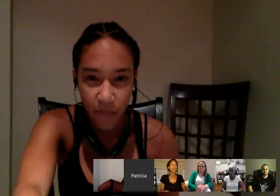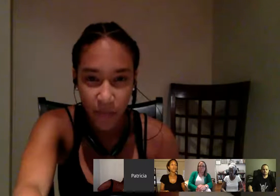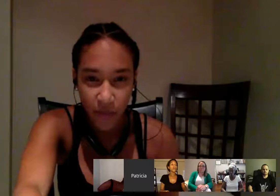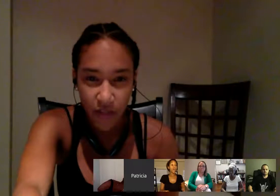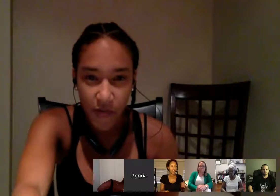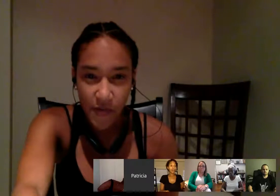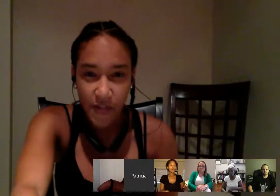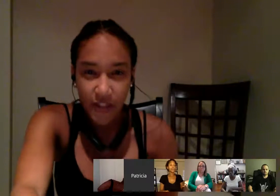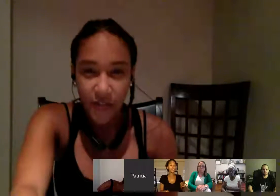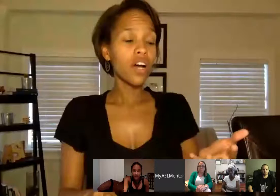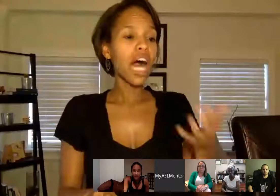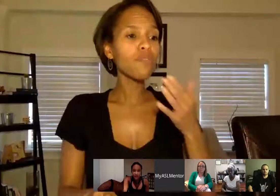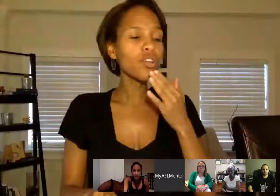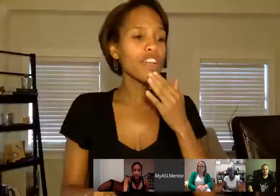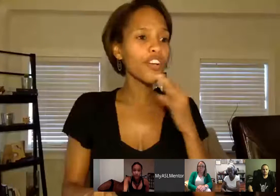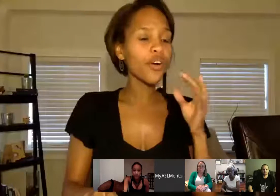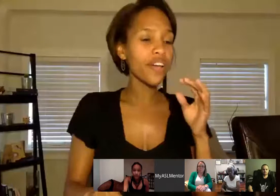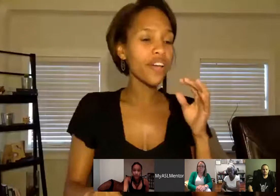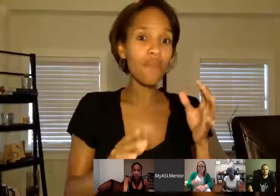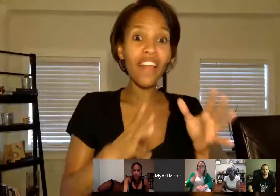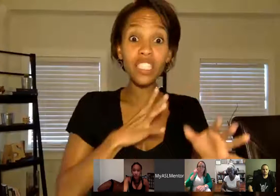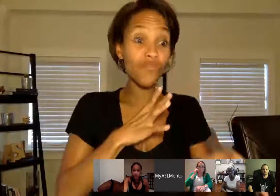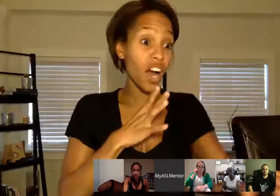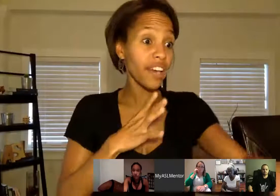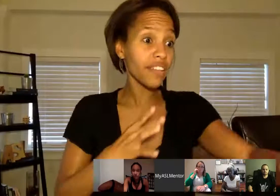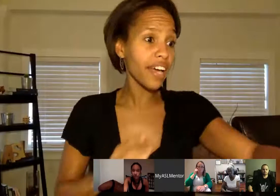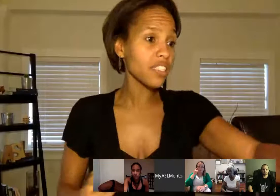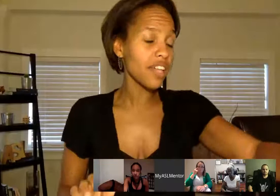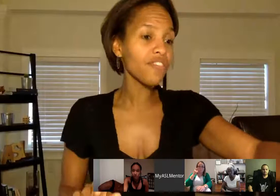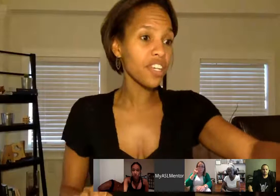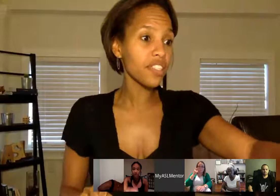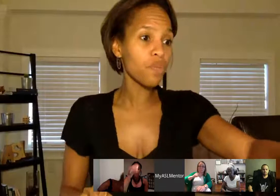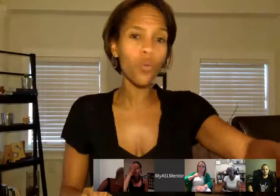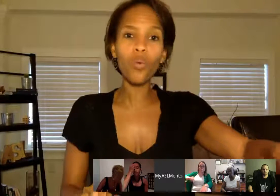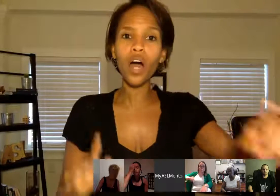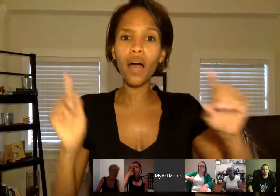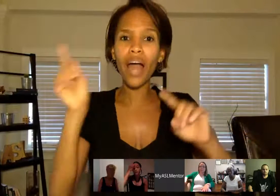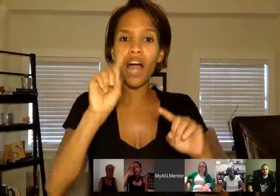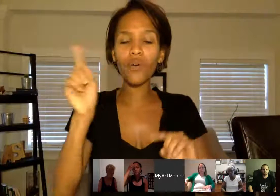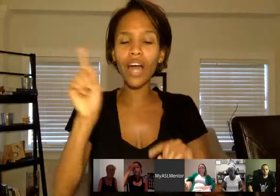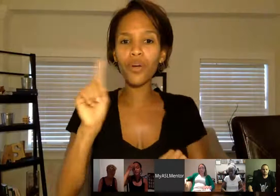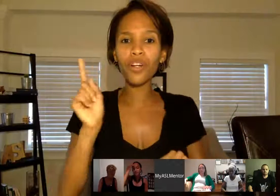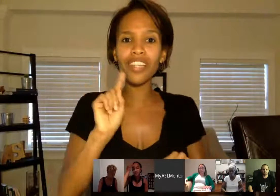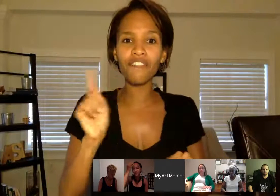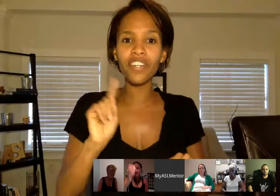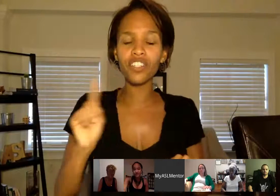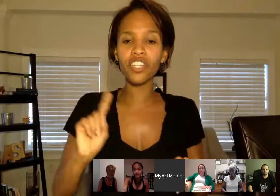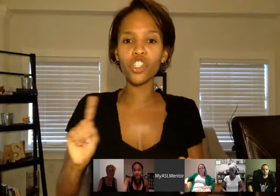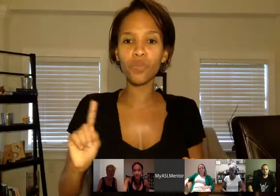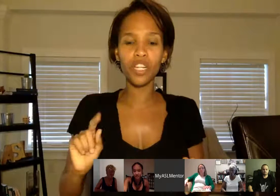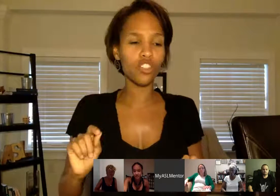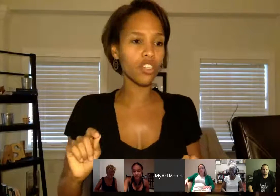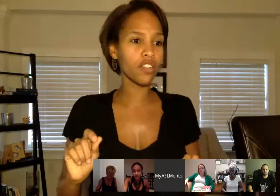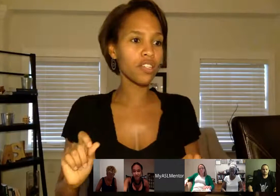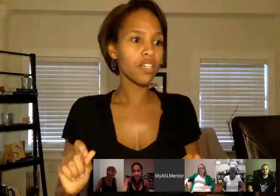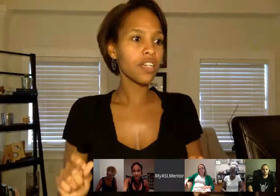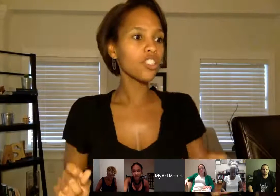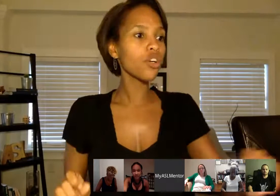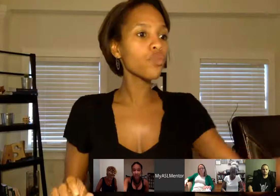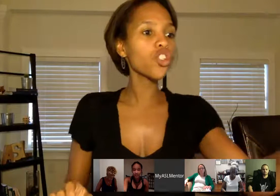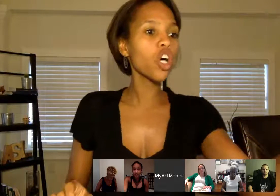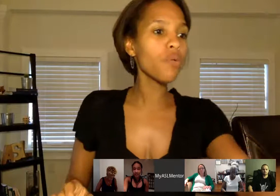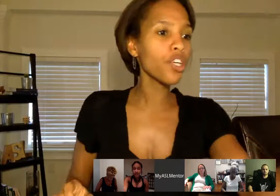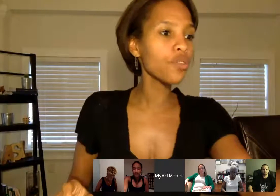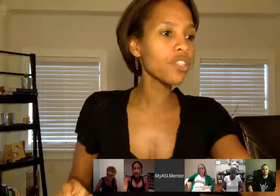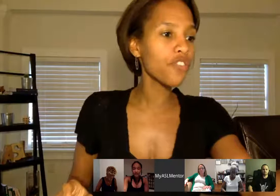mean? Uh-huh. I'm just trying to figure out that. I mean, that's fine. That fits. But where does that fit into the interpretation?